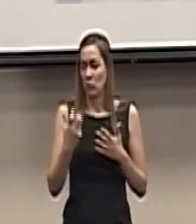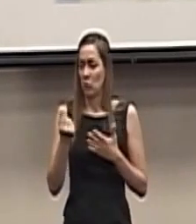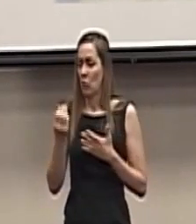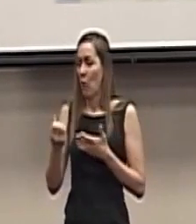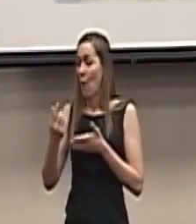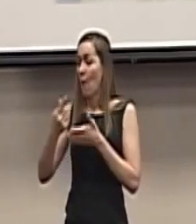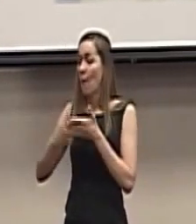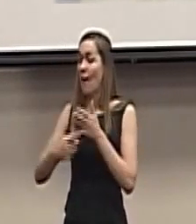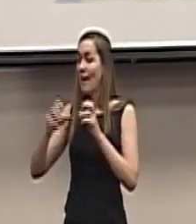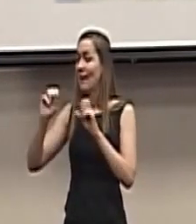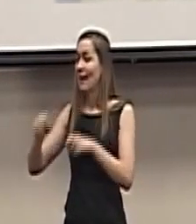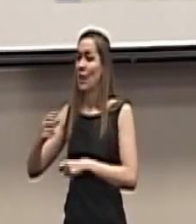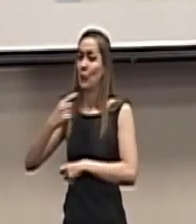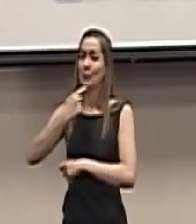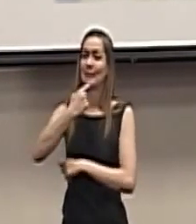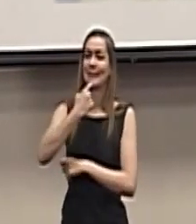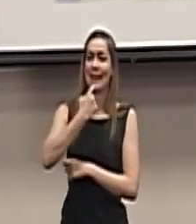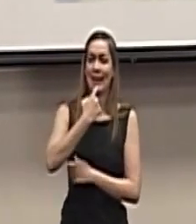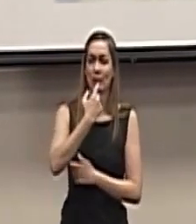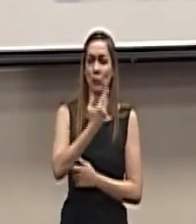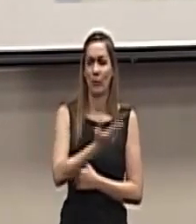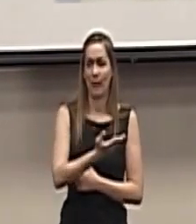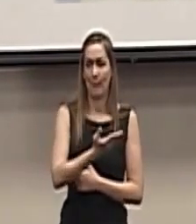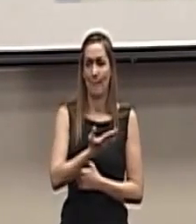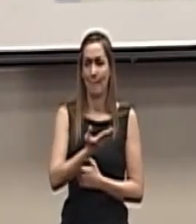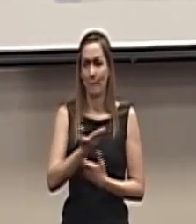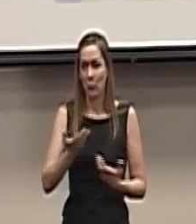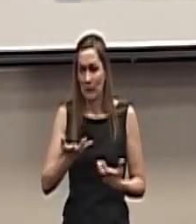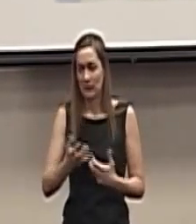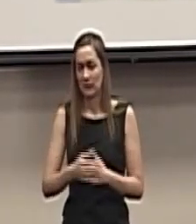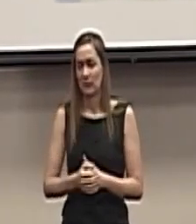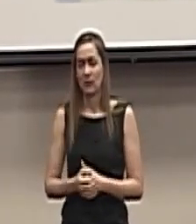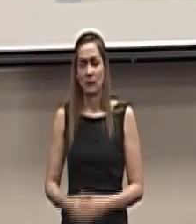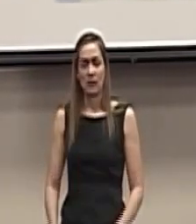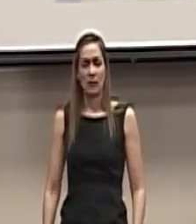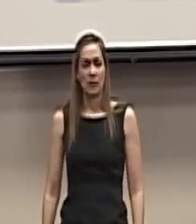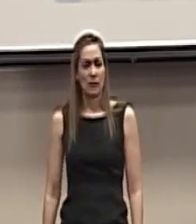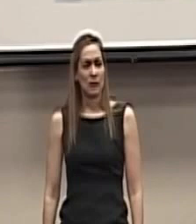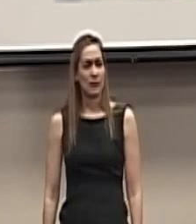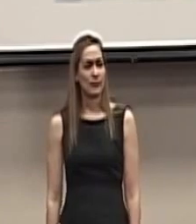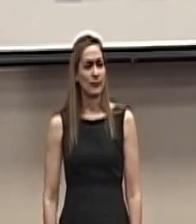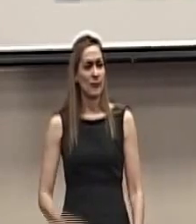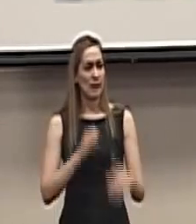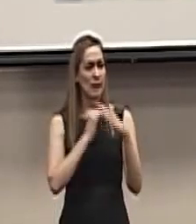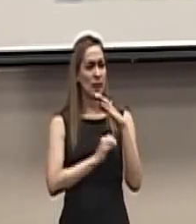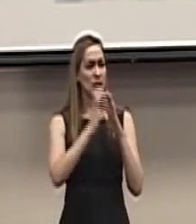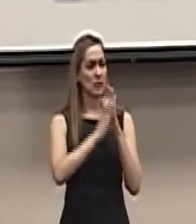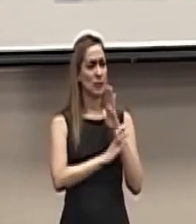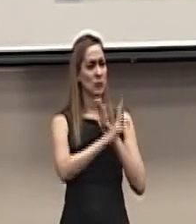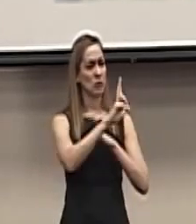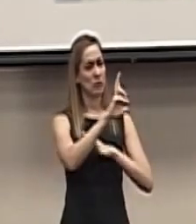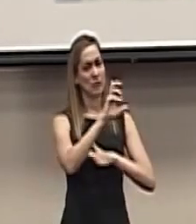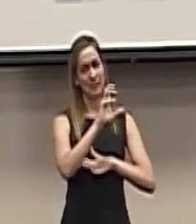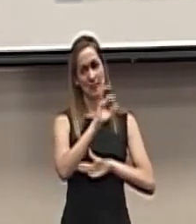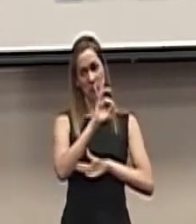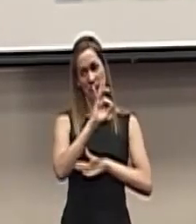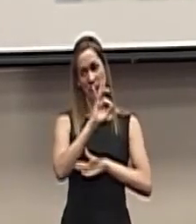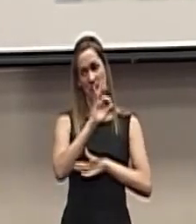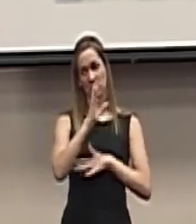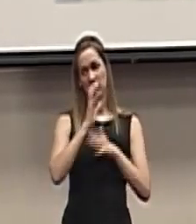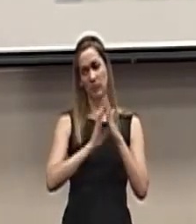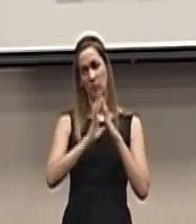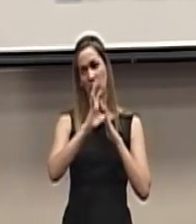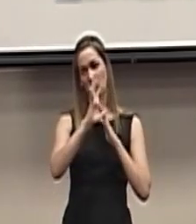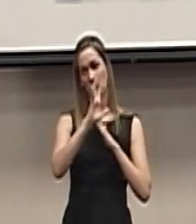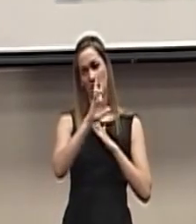when they're coming back? Well, I think it's interesting in Isaiah chapter 39. I think this issue may be addressed